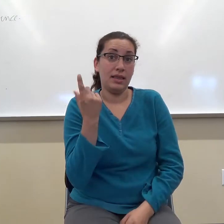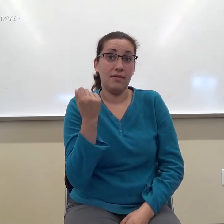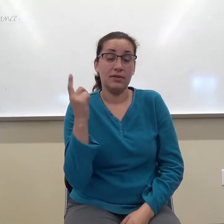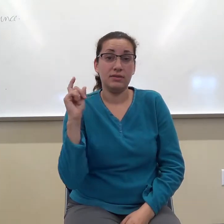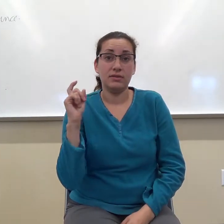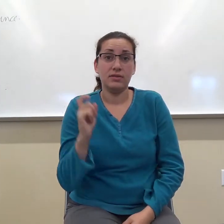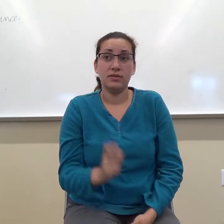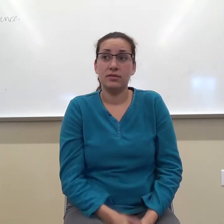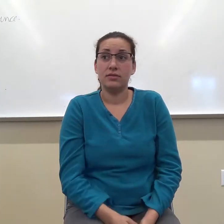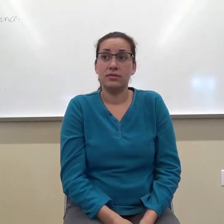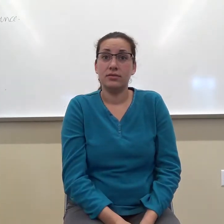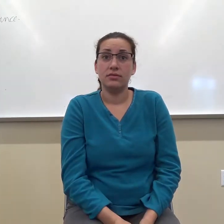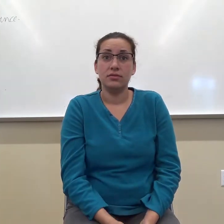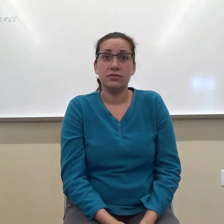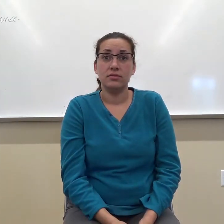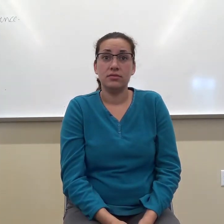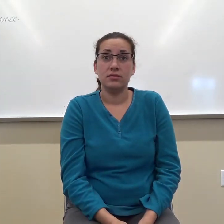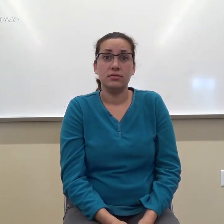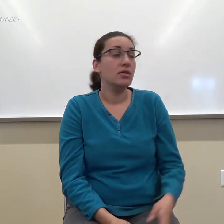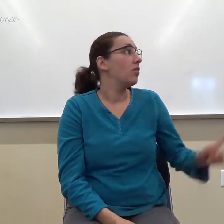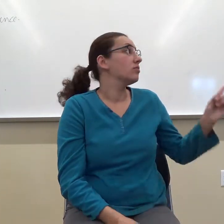How to identify the topic?